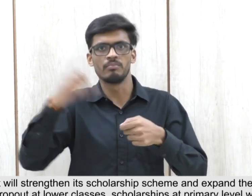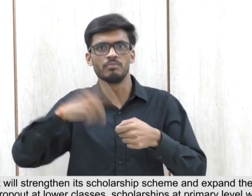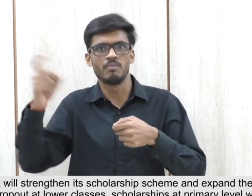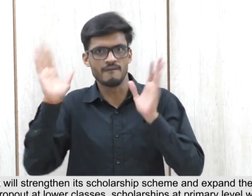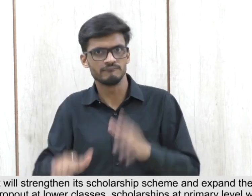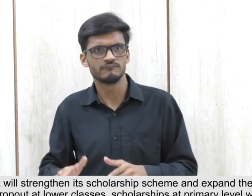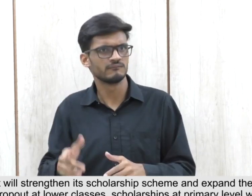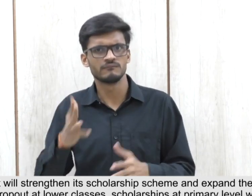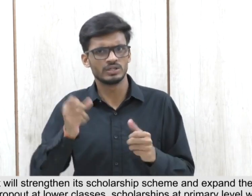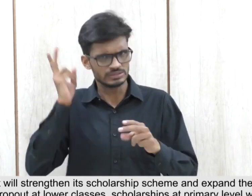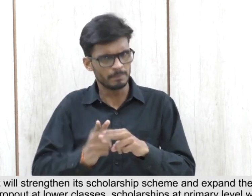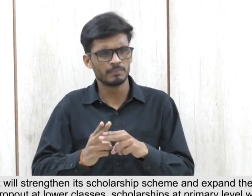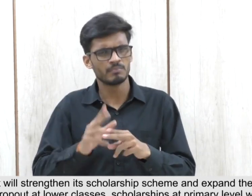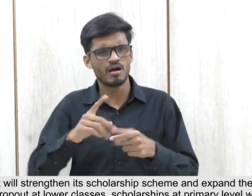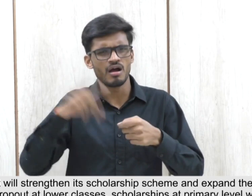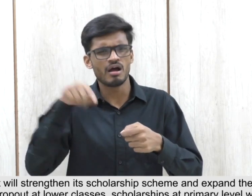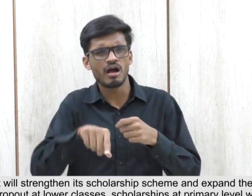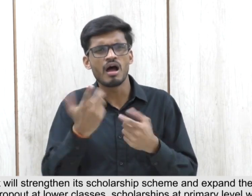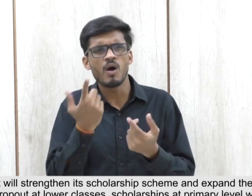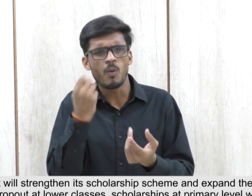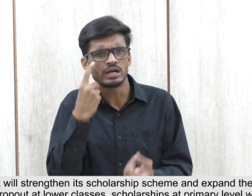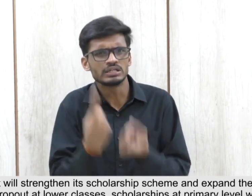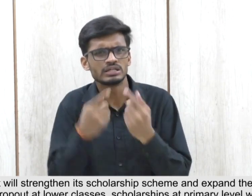at primary level will be explored.